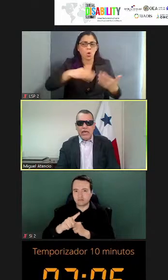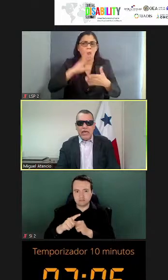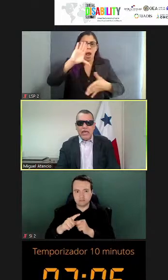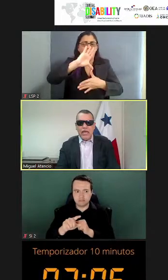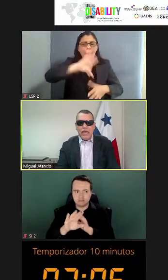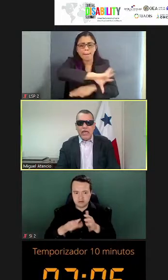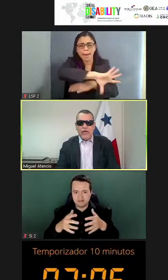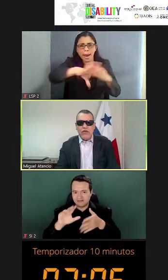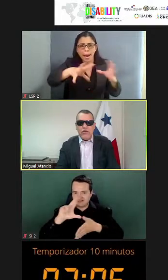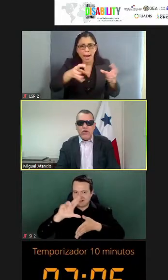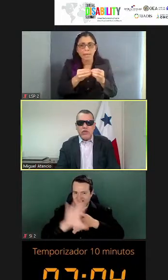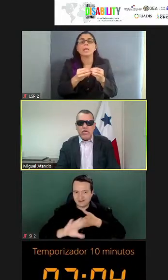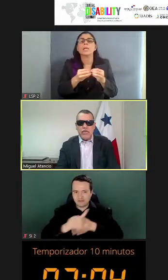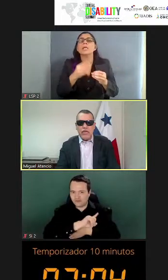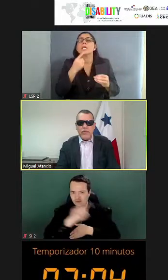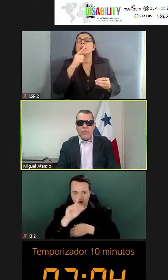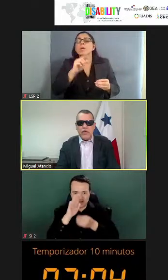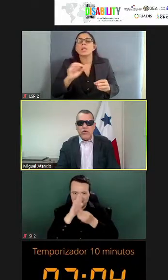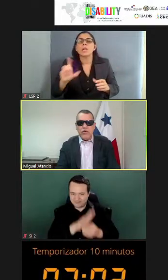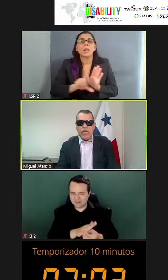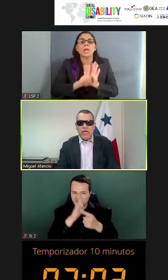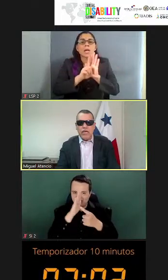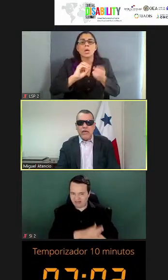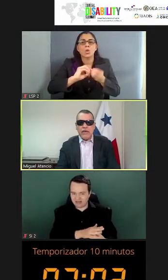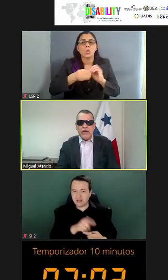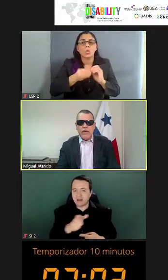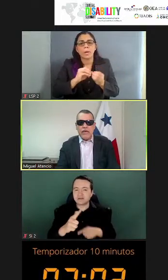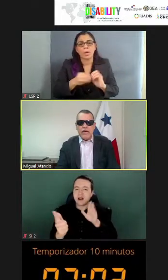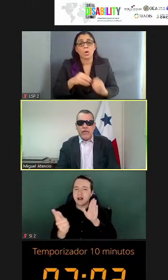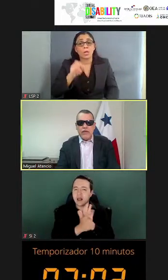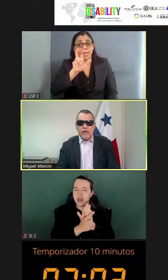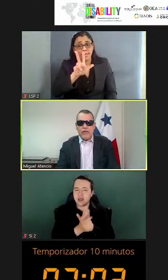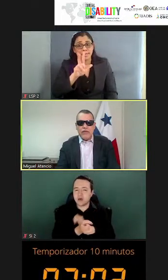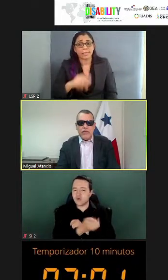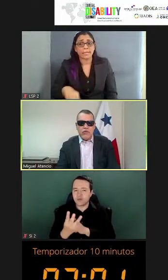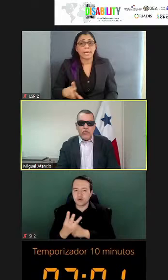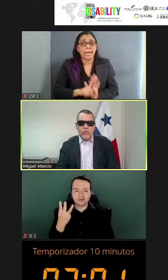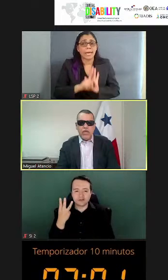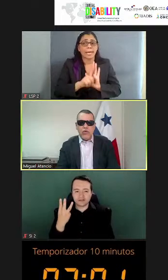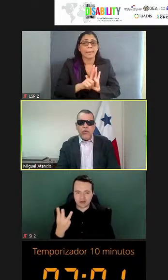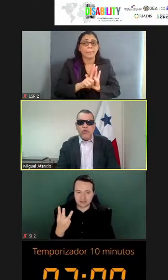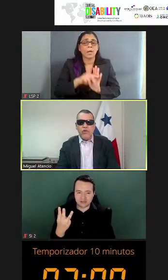disabilities in the americas which is loss number three